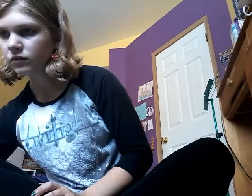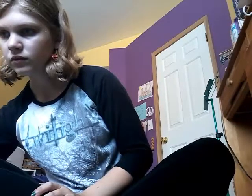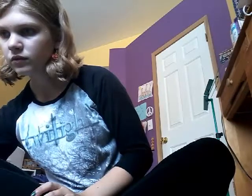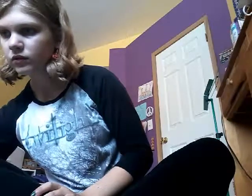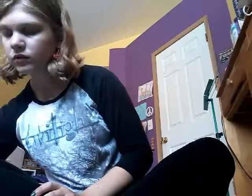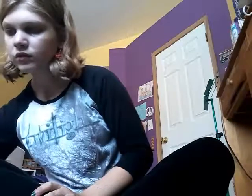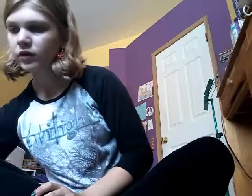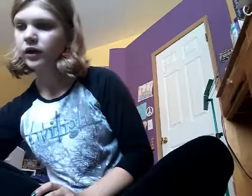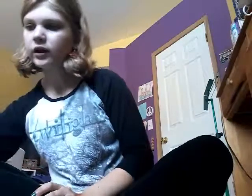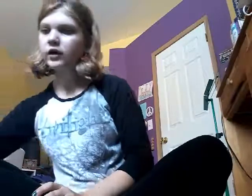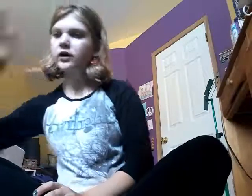Do, um,